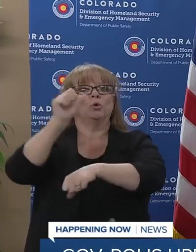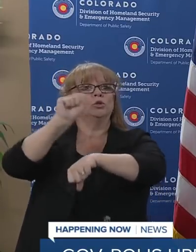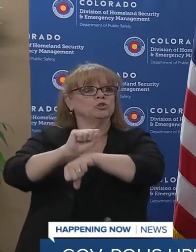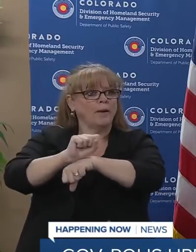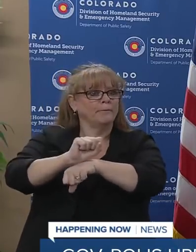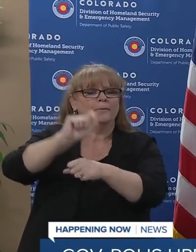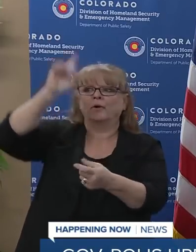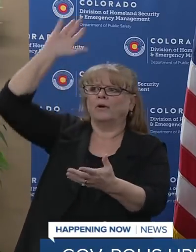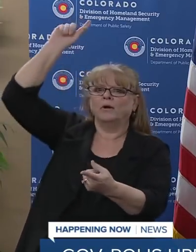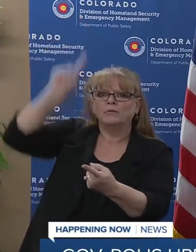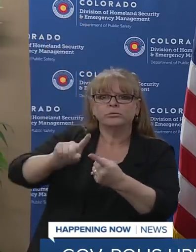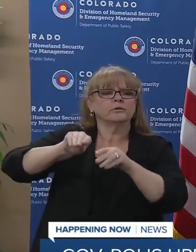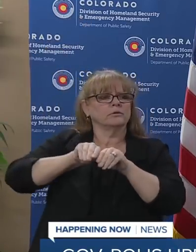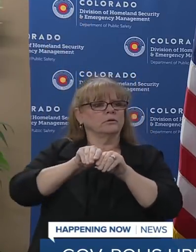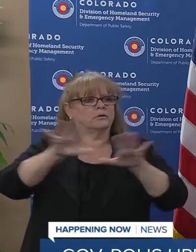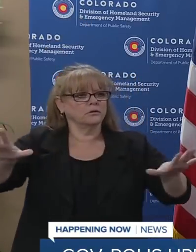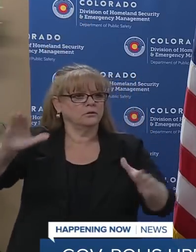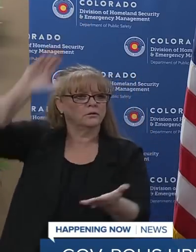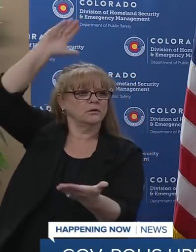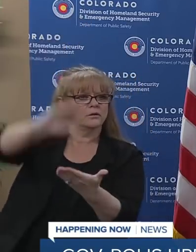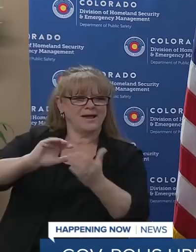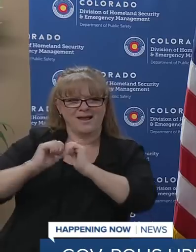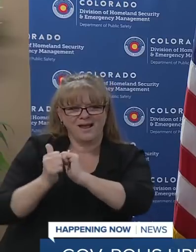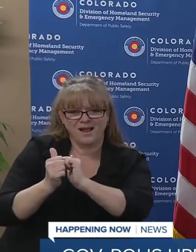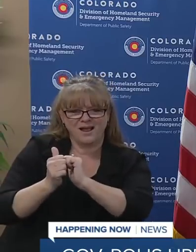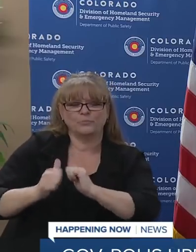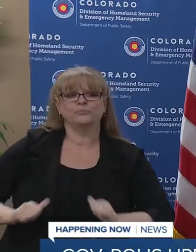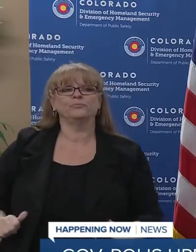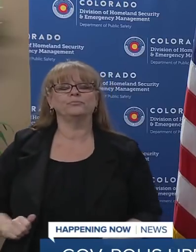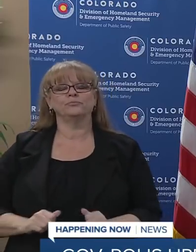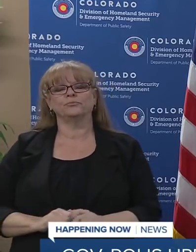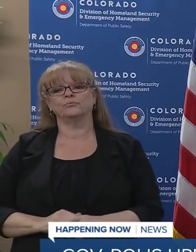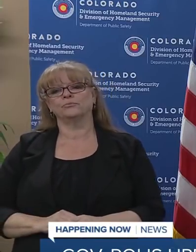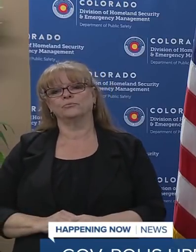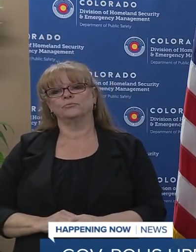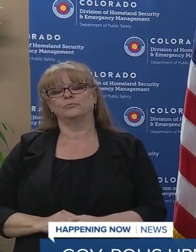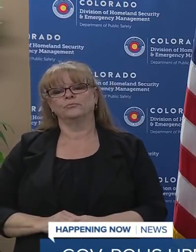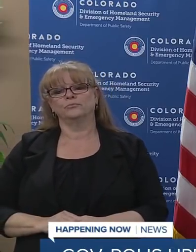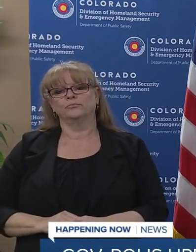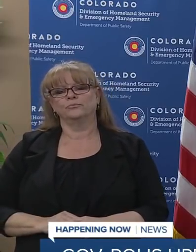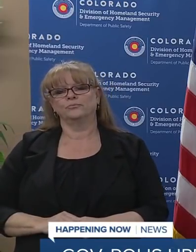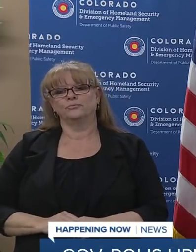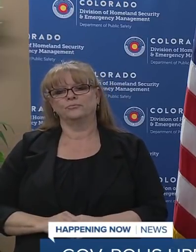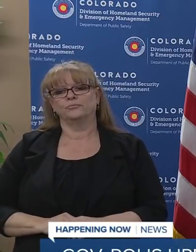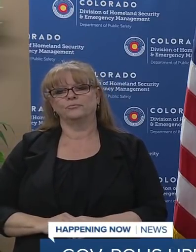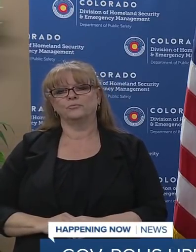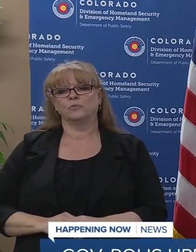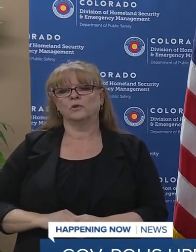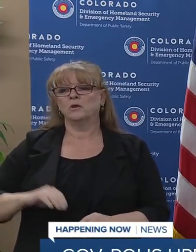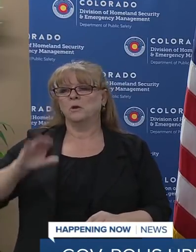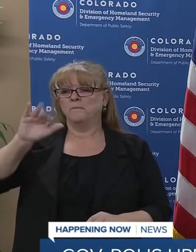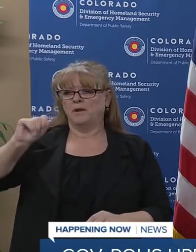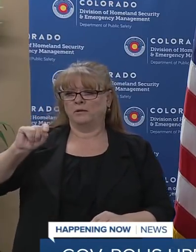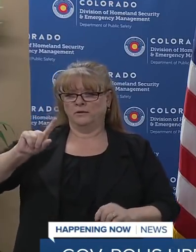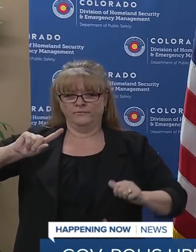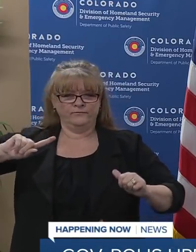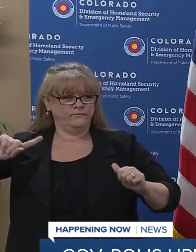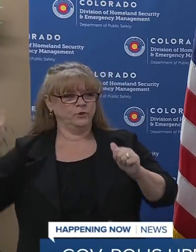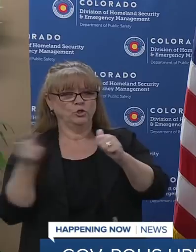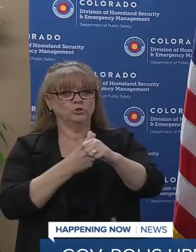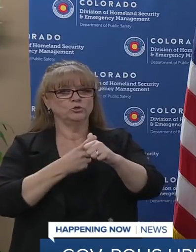all Colorado's residents. You know, before we talk about economic support, I want to share how frustrated we all are. We